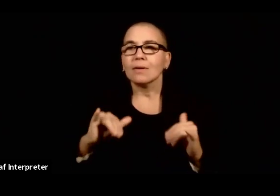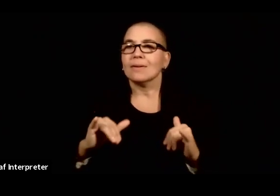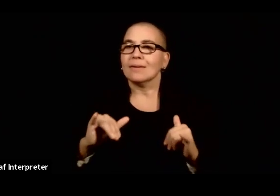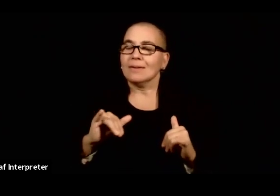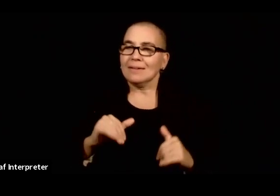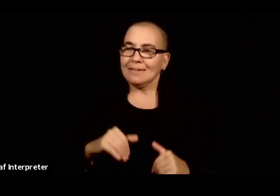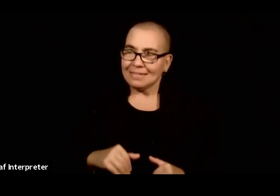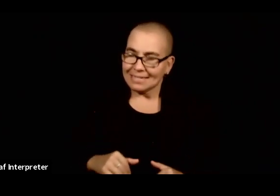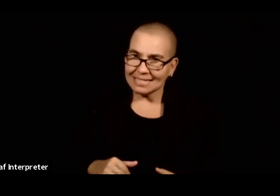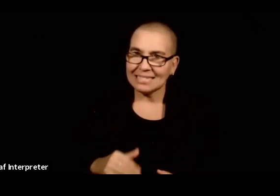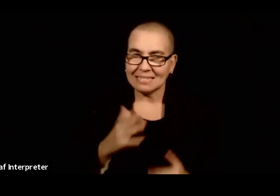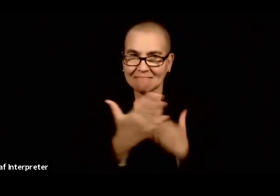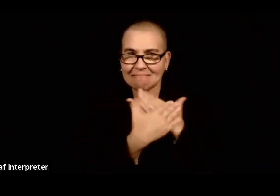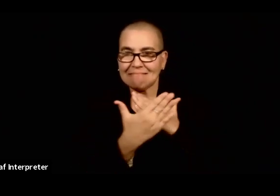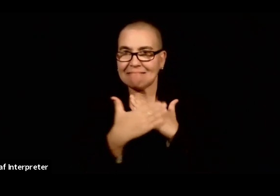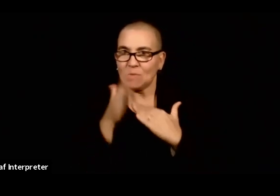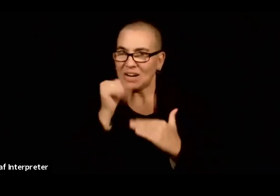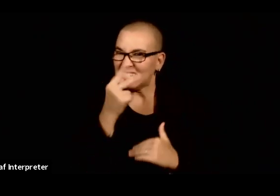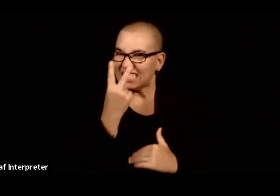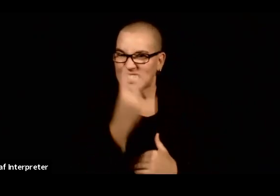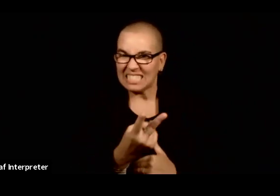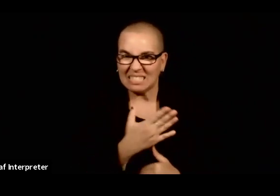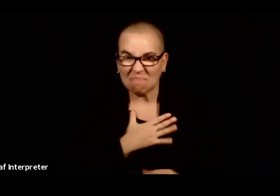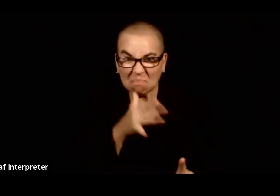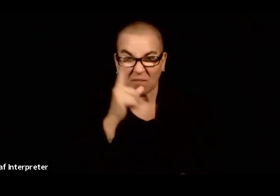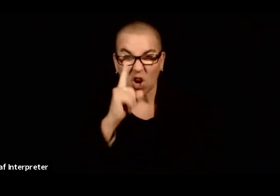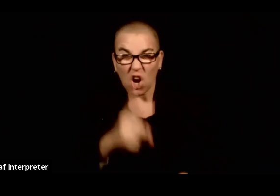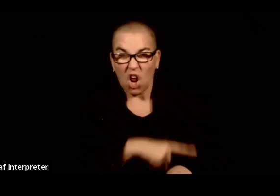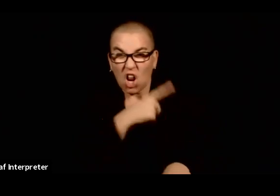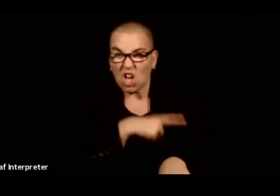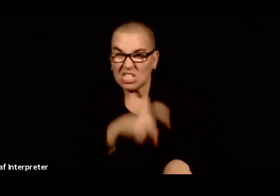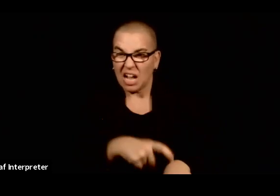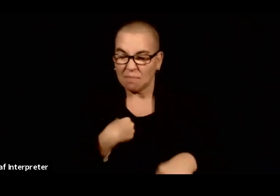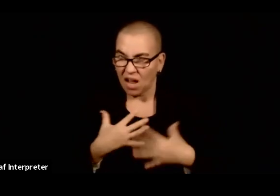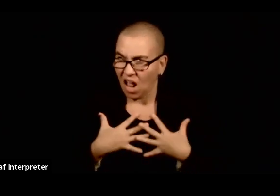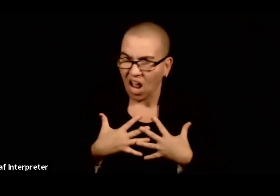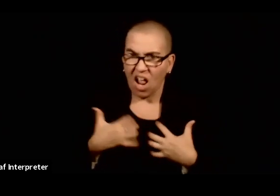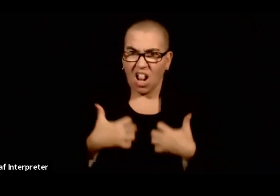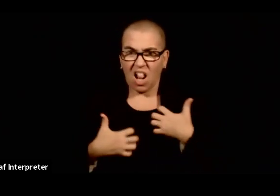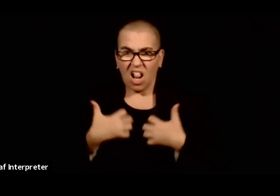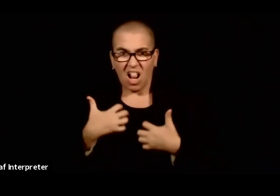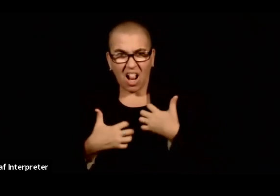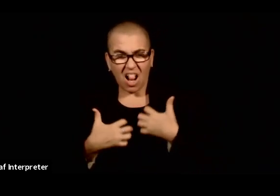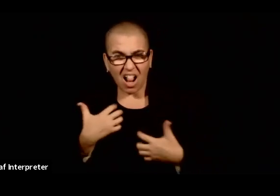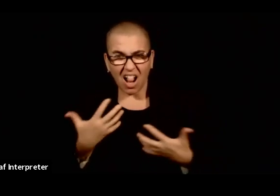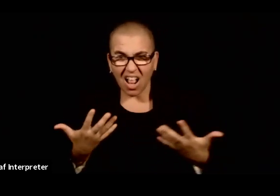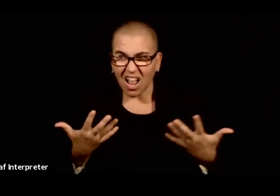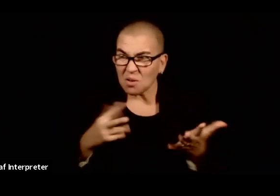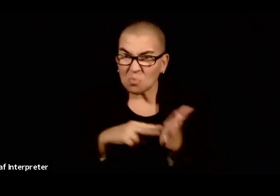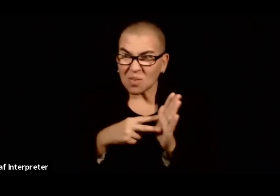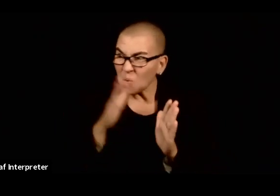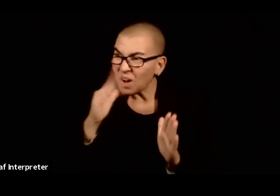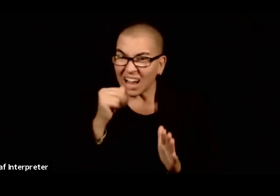tiny pang of anxiety, but shrugged it off, thinking a long time probably meant only a month or